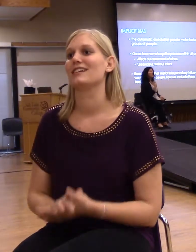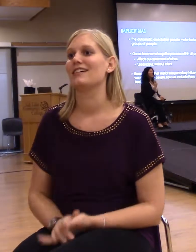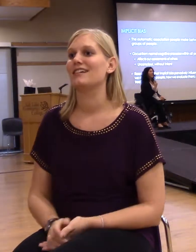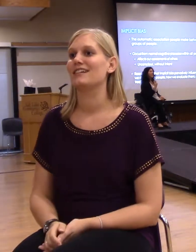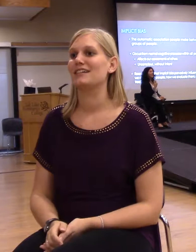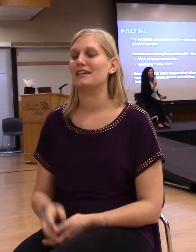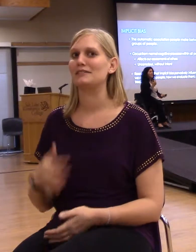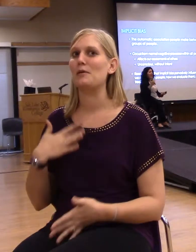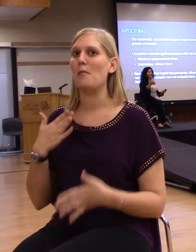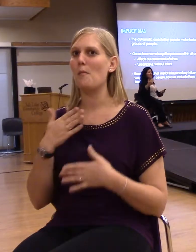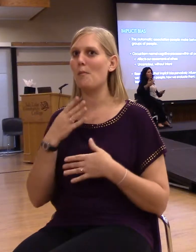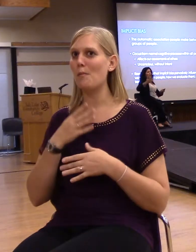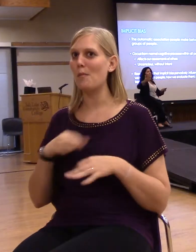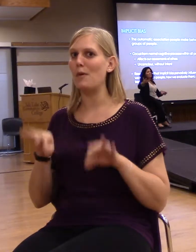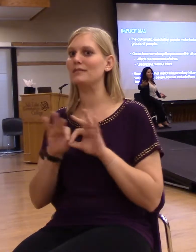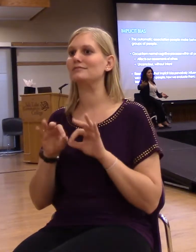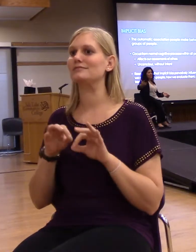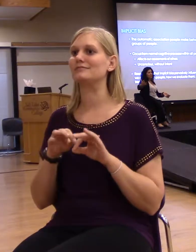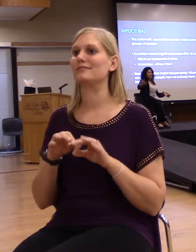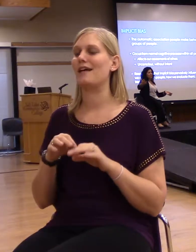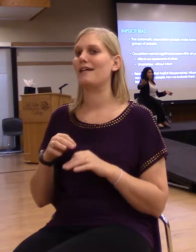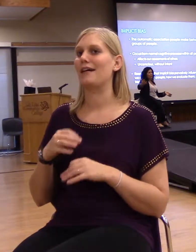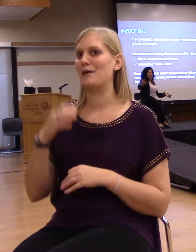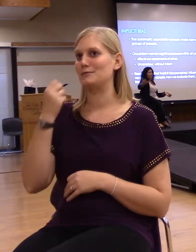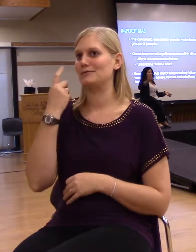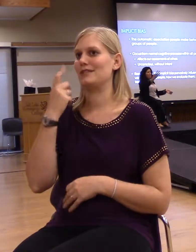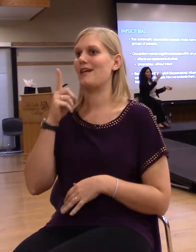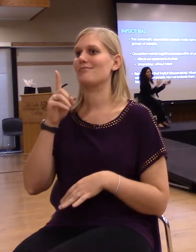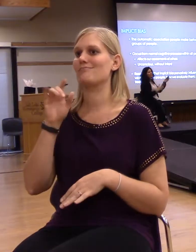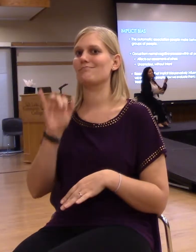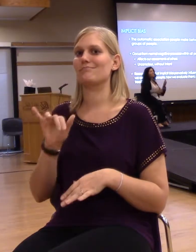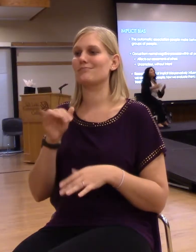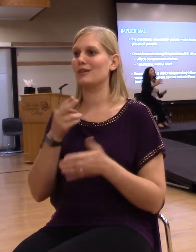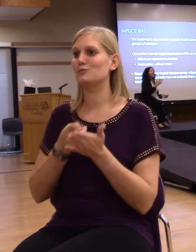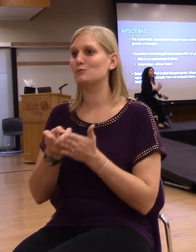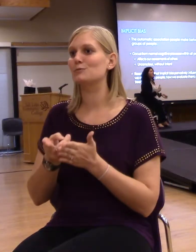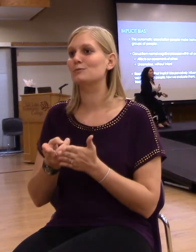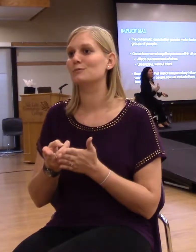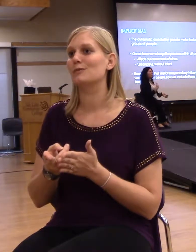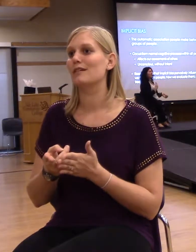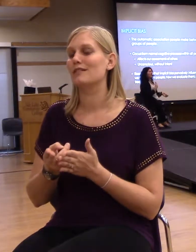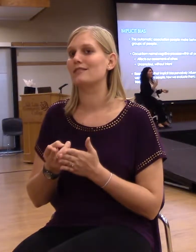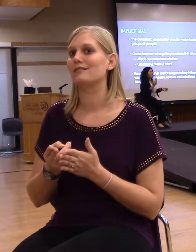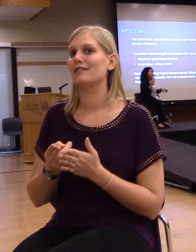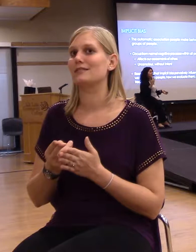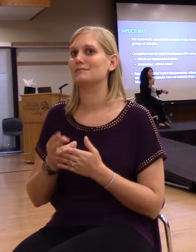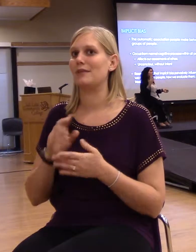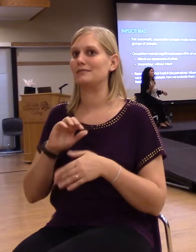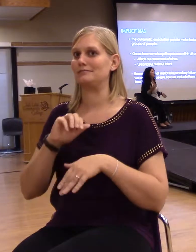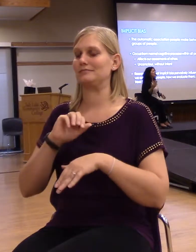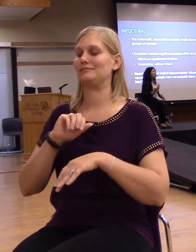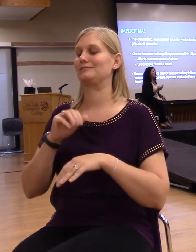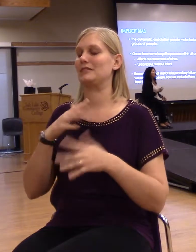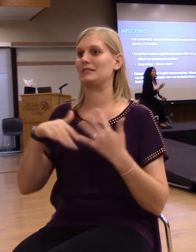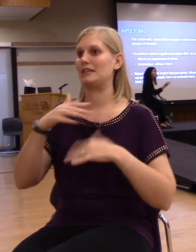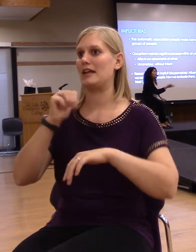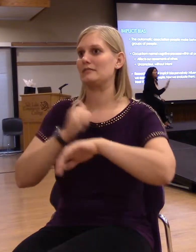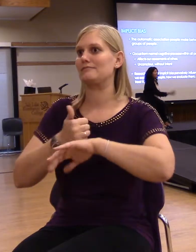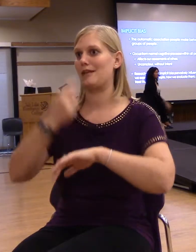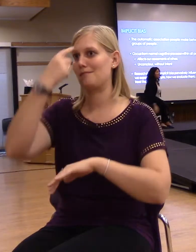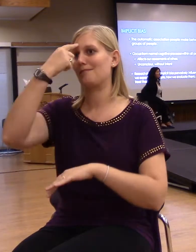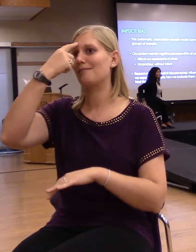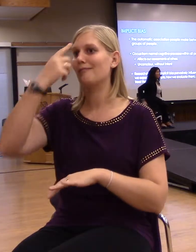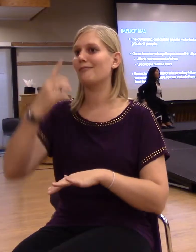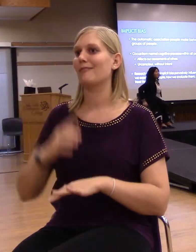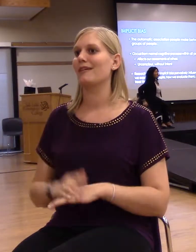to appreciate that that is one potential truth, but we've been socialized with messaging, so I tend to gravitate toward